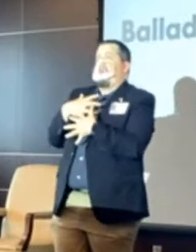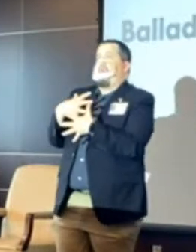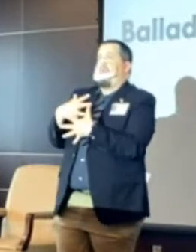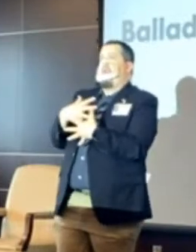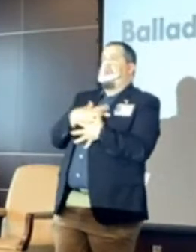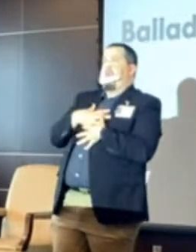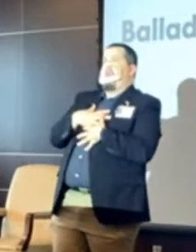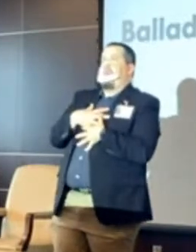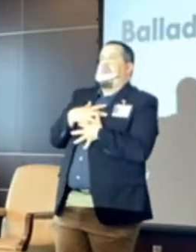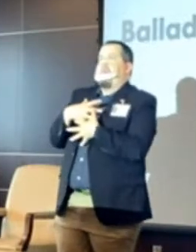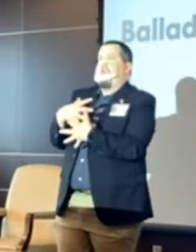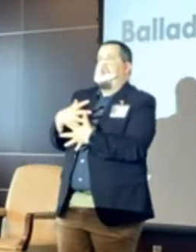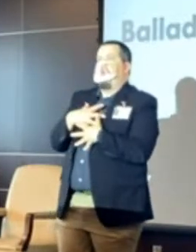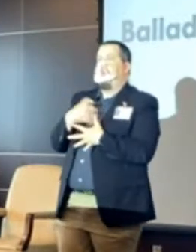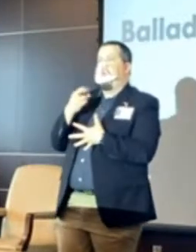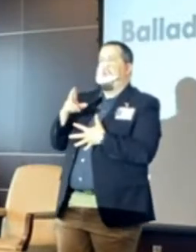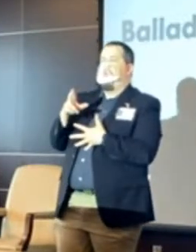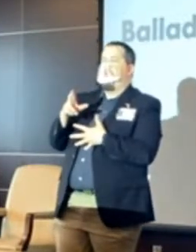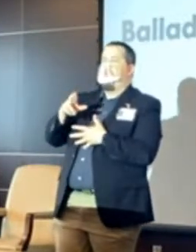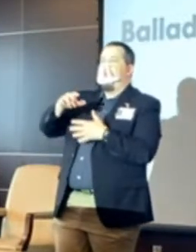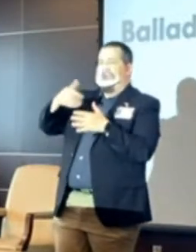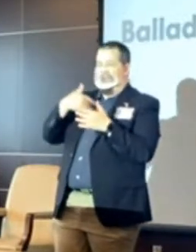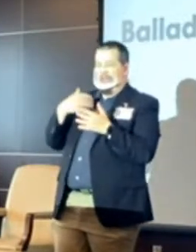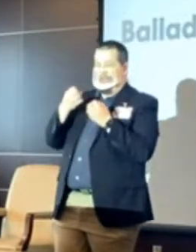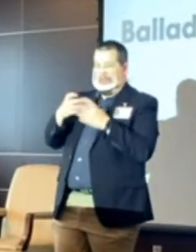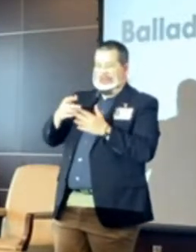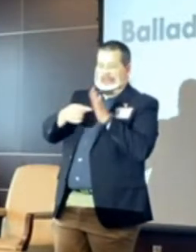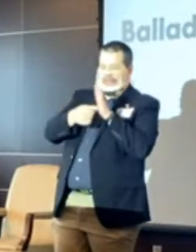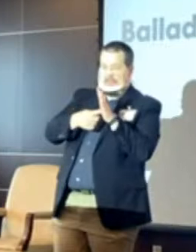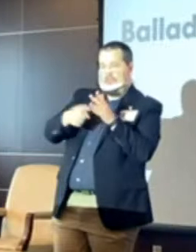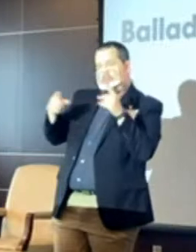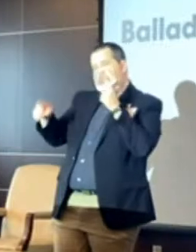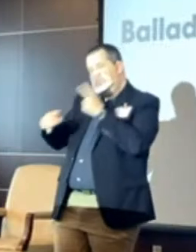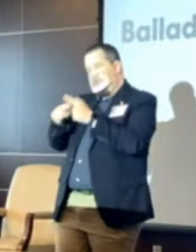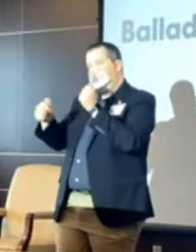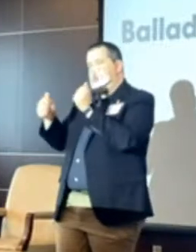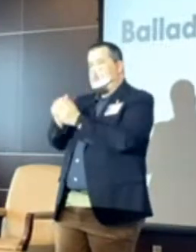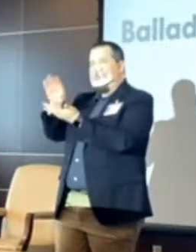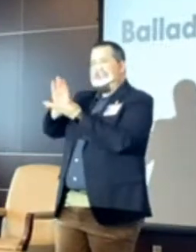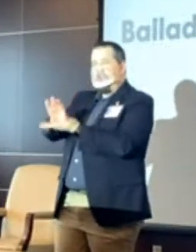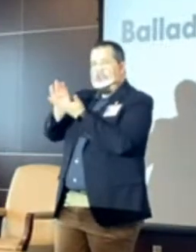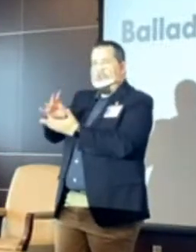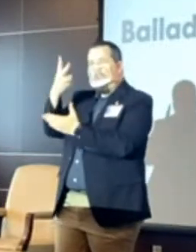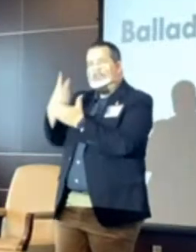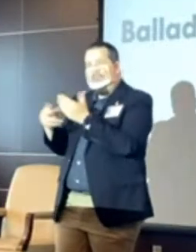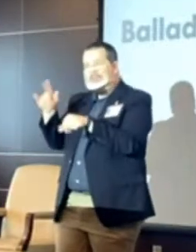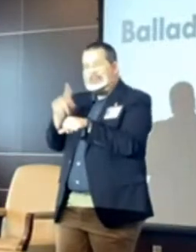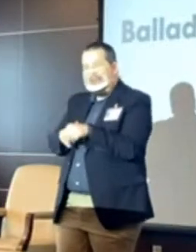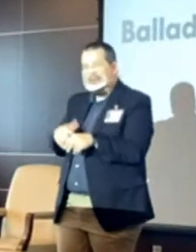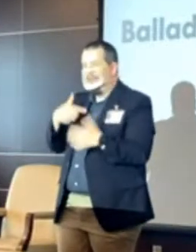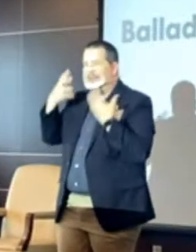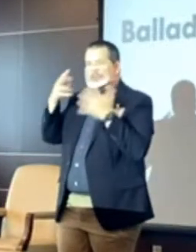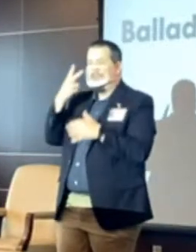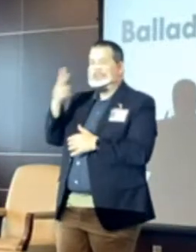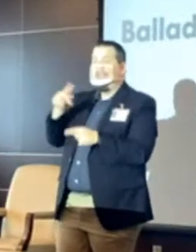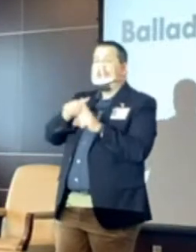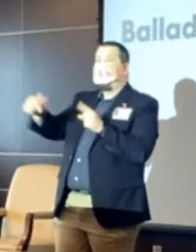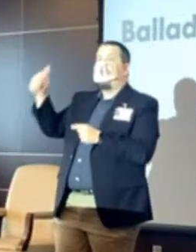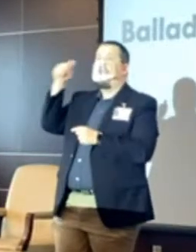breath or managing long, hollow symptoms on top of their adverse effect from chemotherapy. But every day we